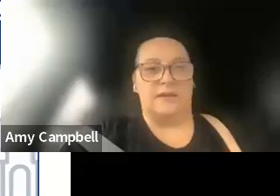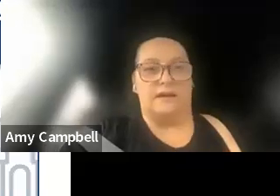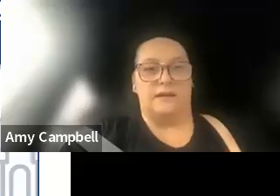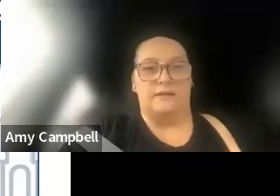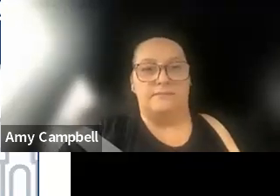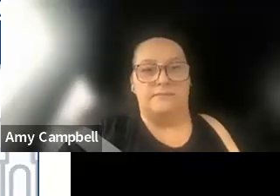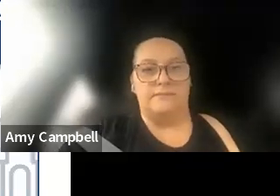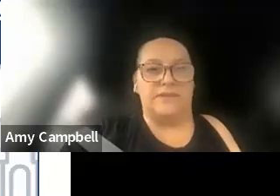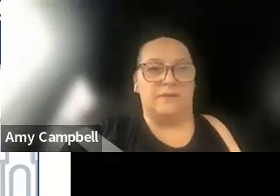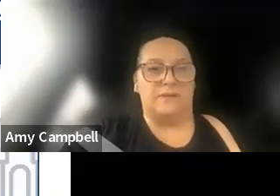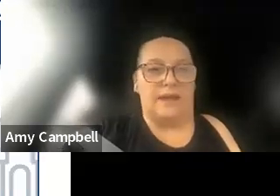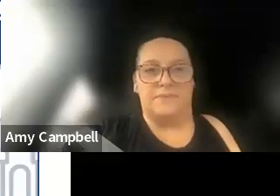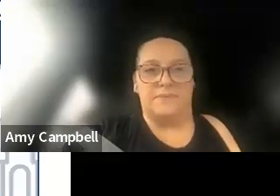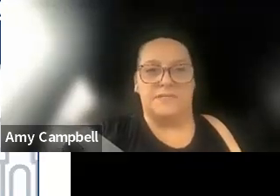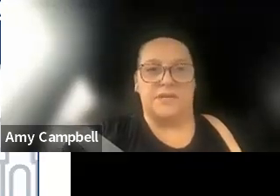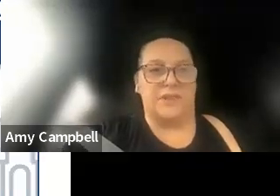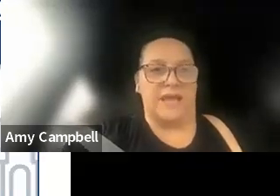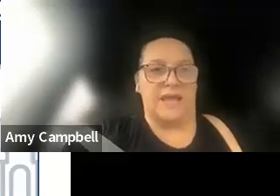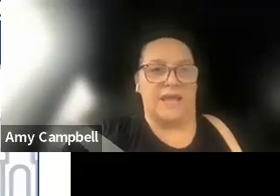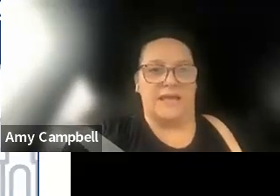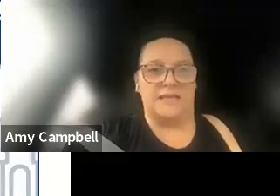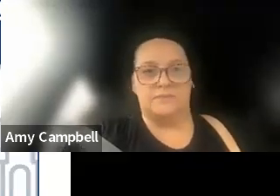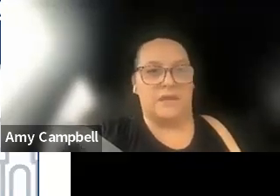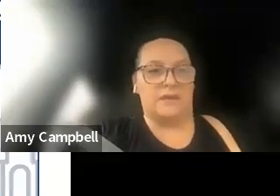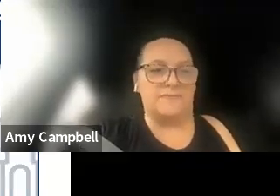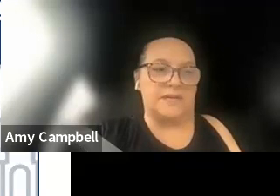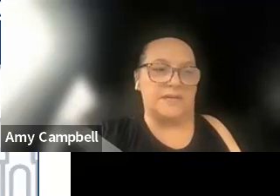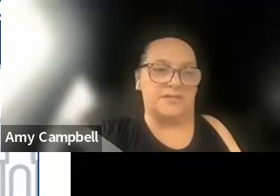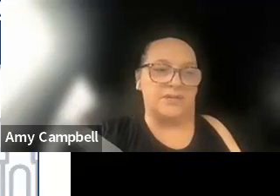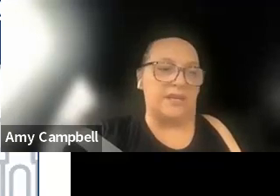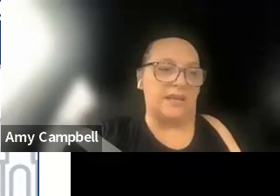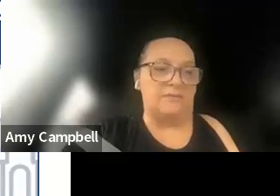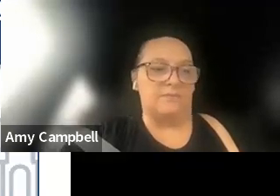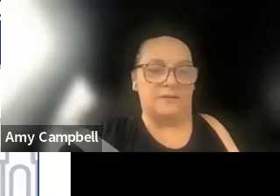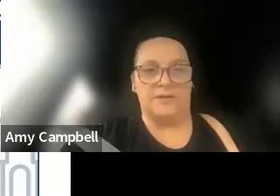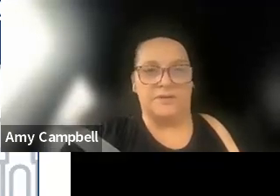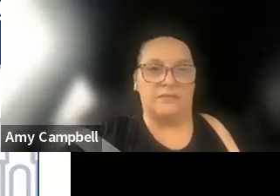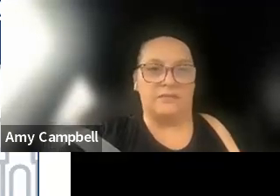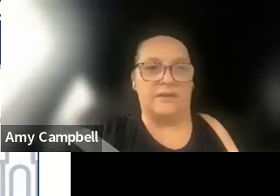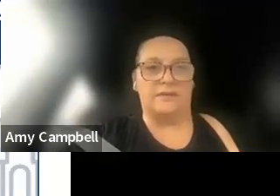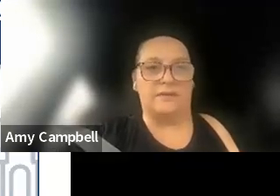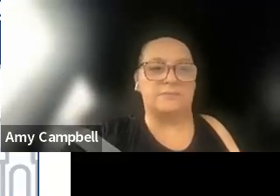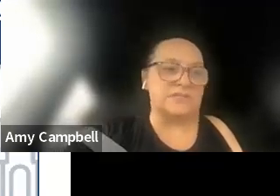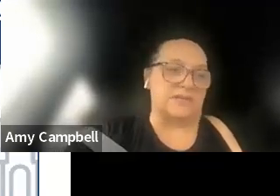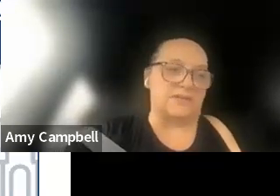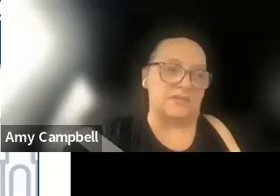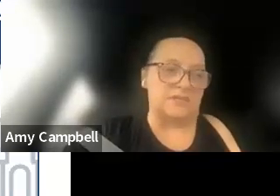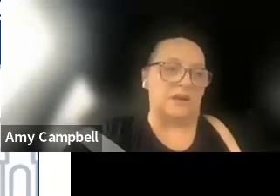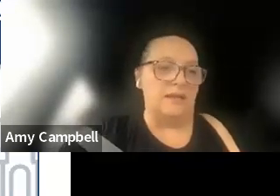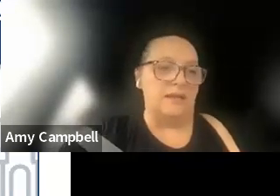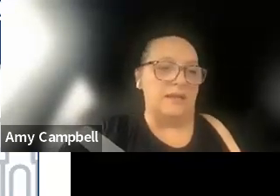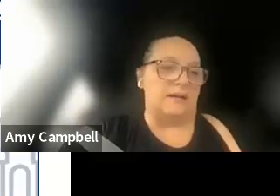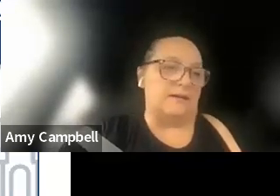those weekly emails were, I think right up until the last week of session. And then we did one